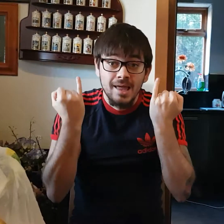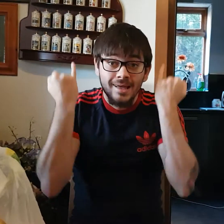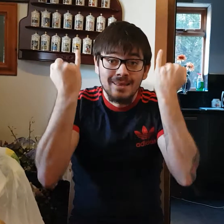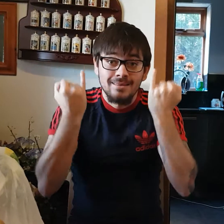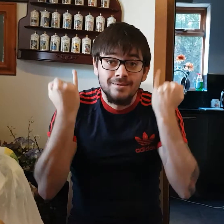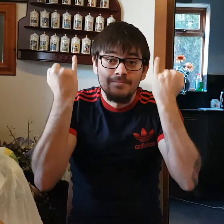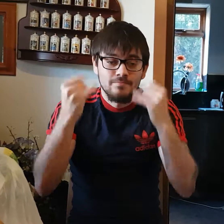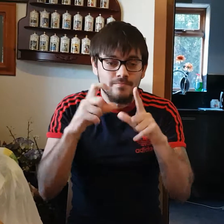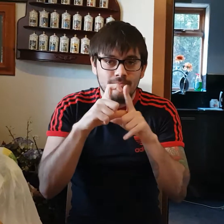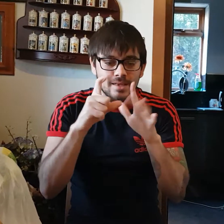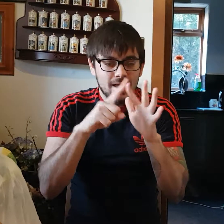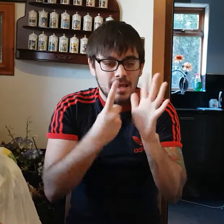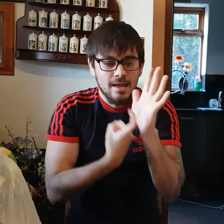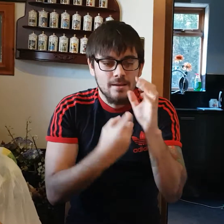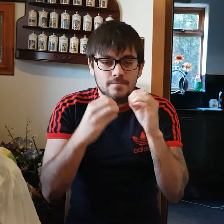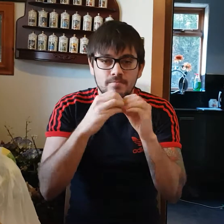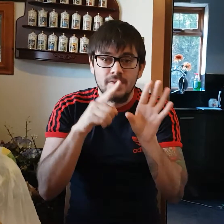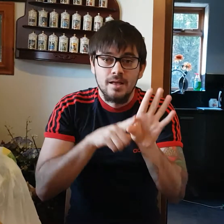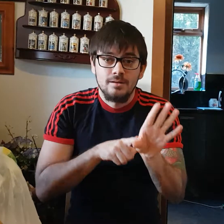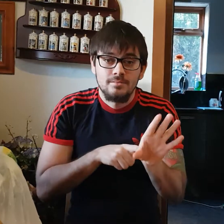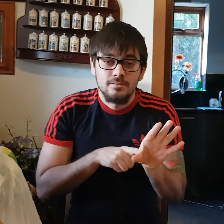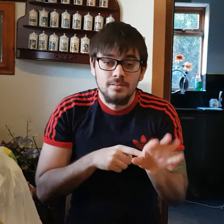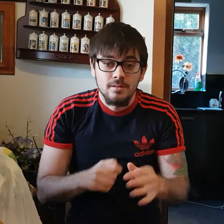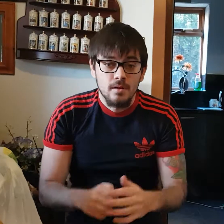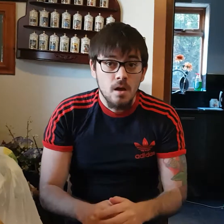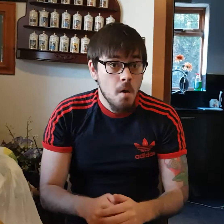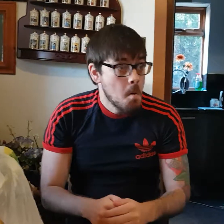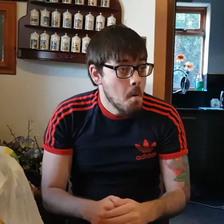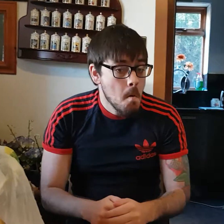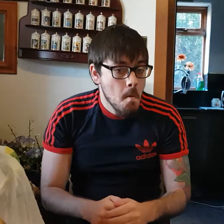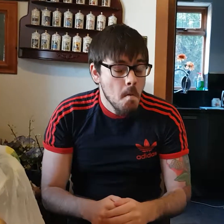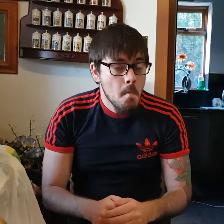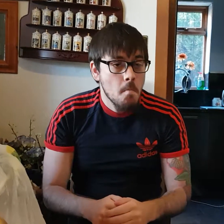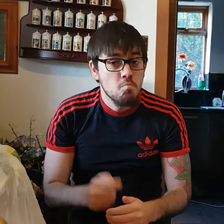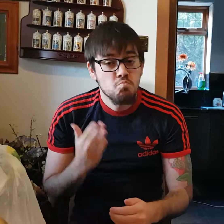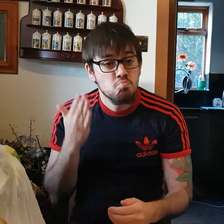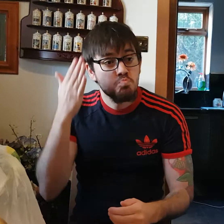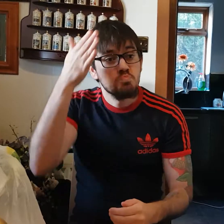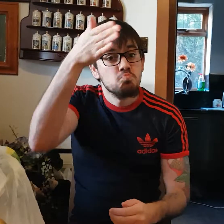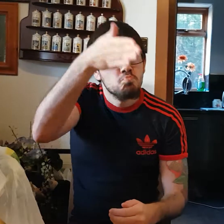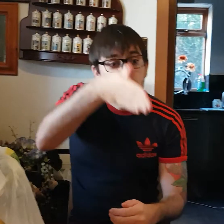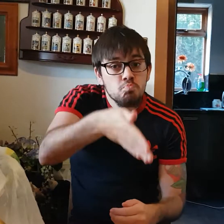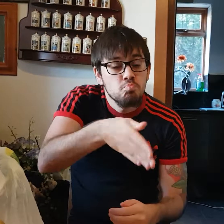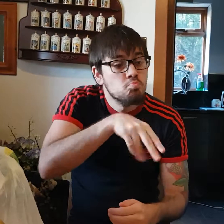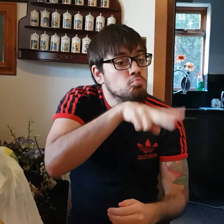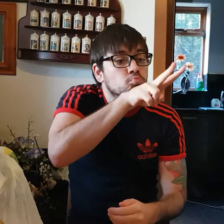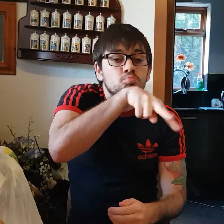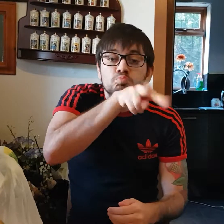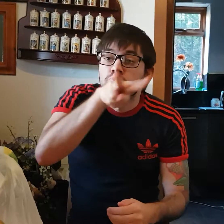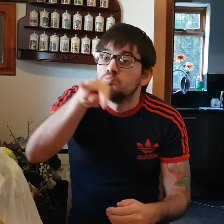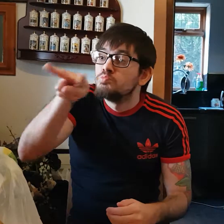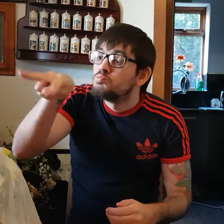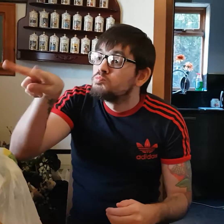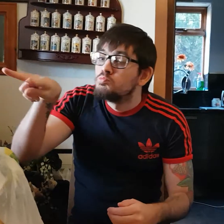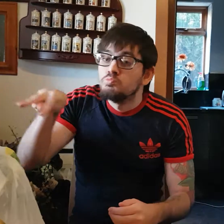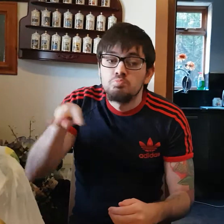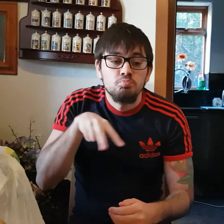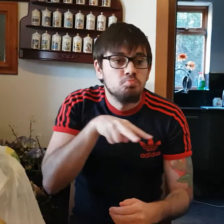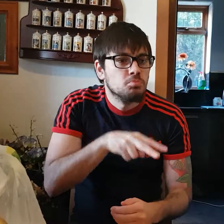and we found a school for the profoundly deaf, and that was in Derby. Sorry, that was full deaf and that was in Derby. So we went there, we had a